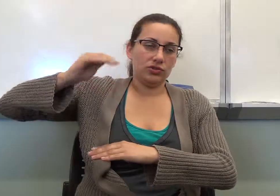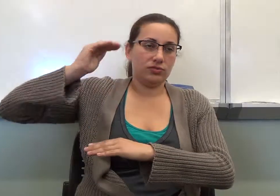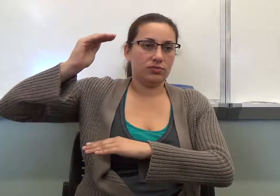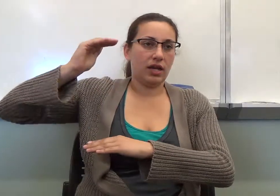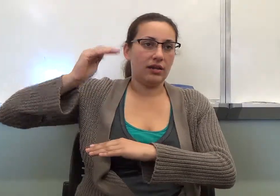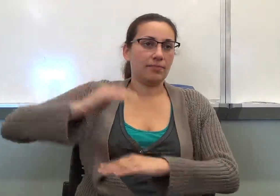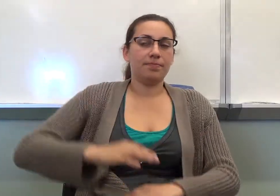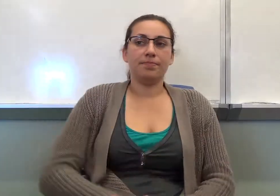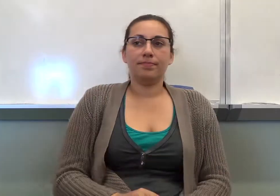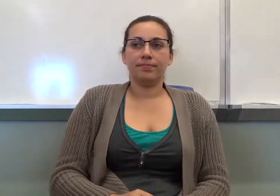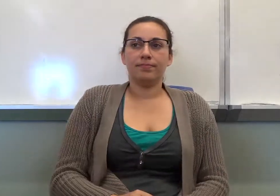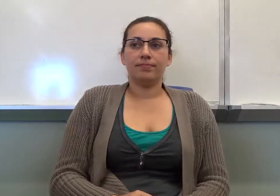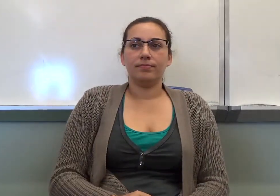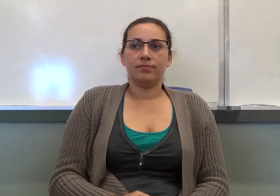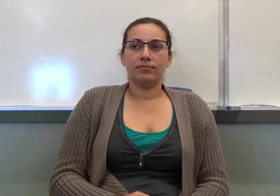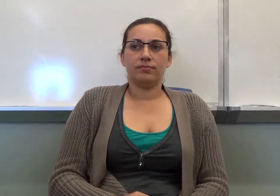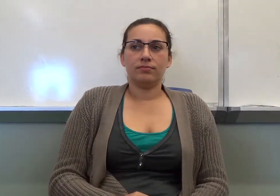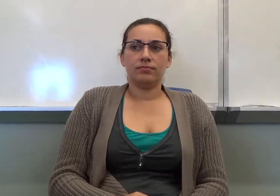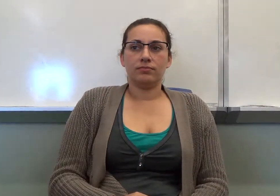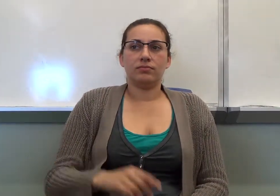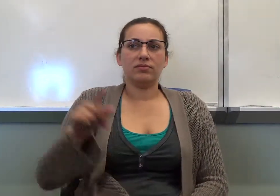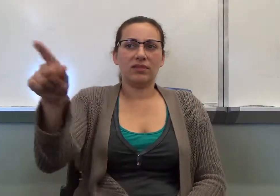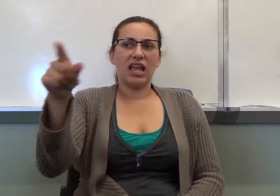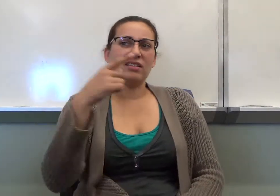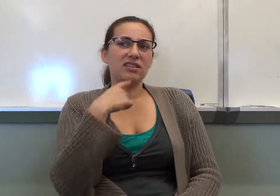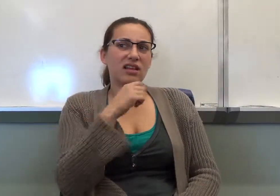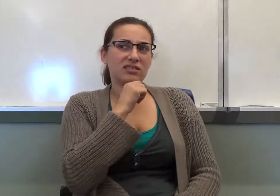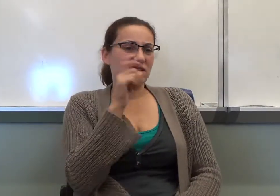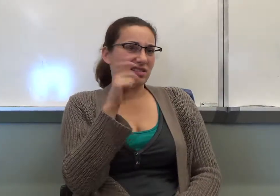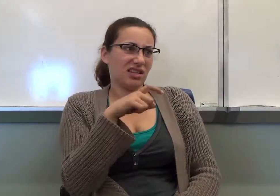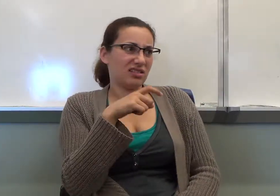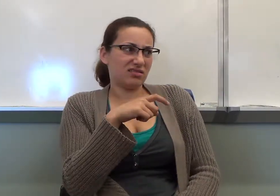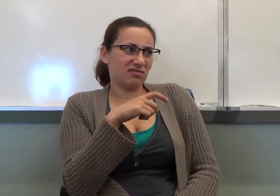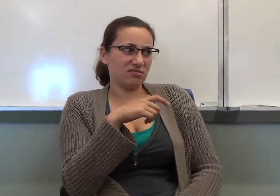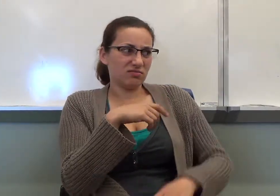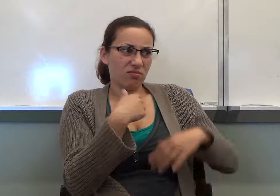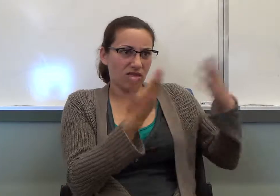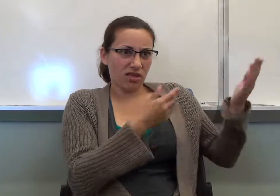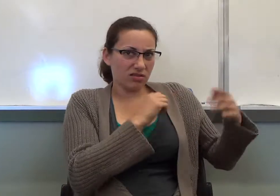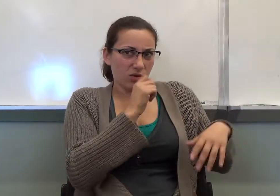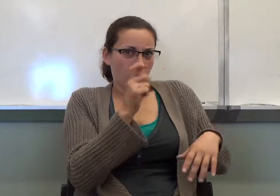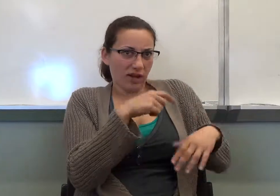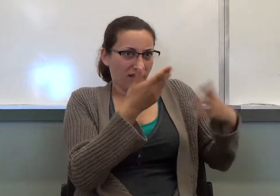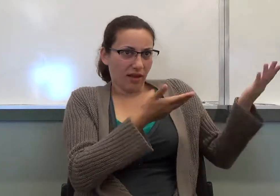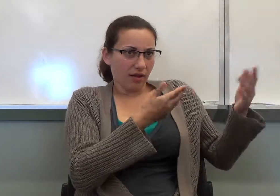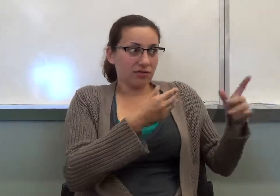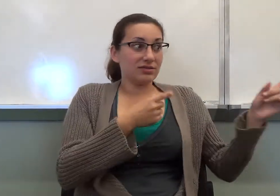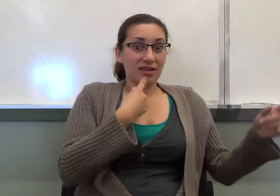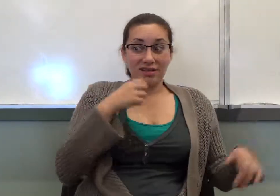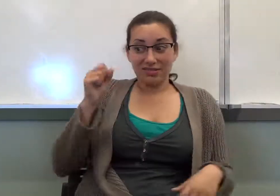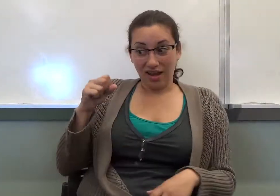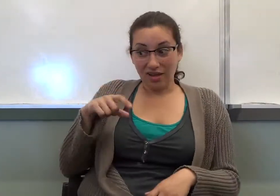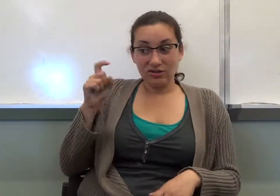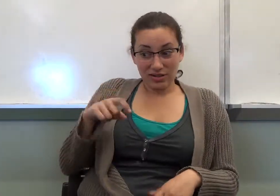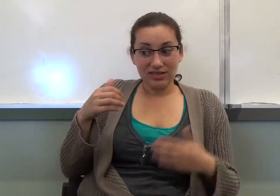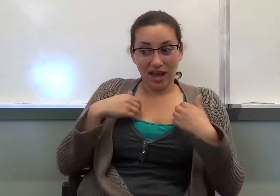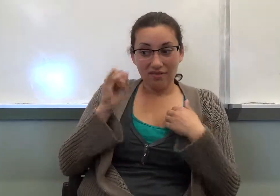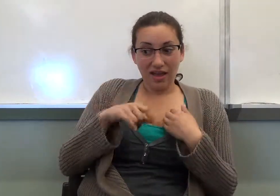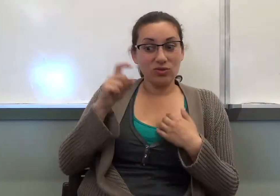it doesn't need to be there. It doesn't what? It does not need to be there. Yes, it does. Because you need to know the area